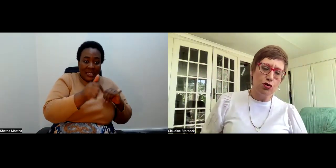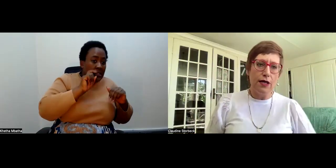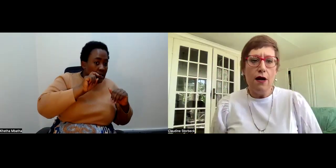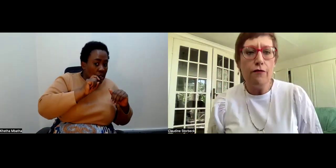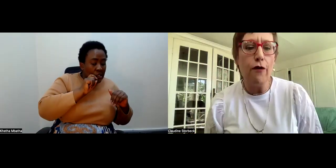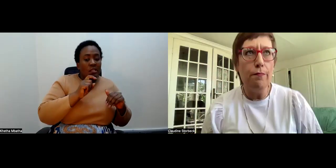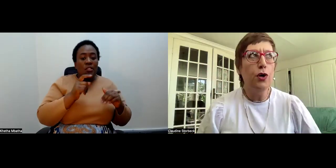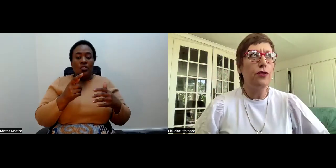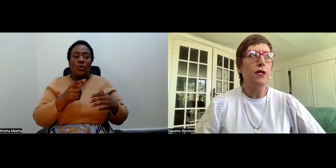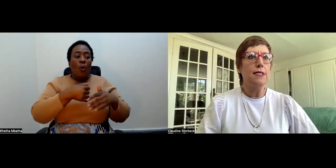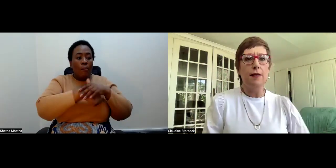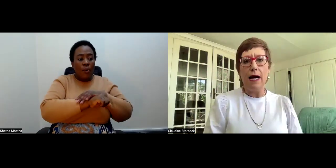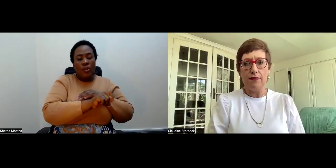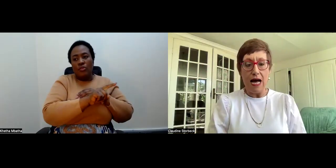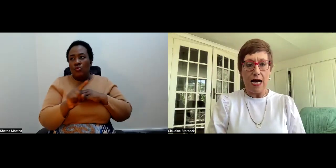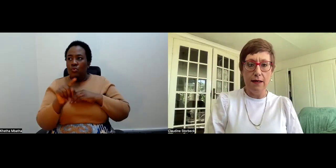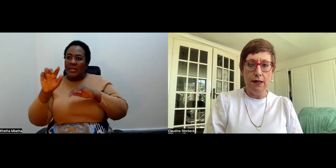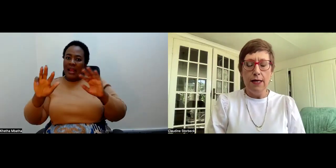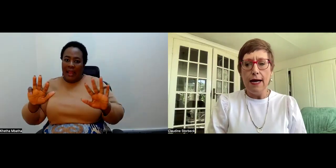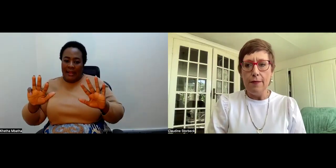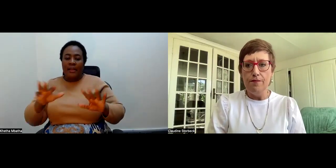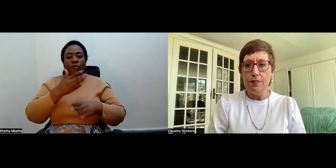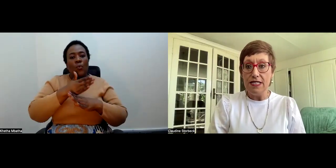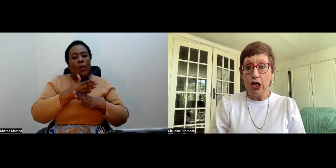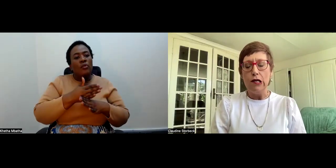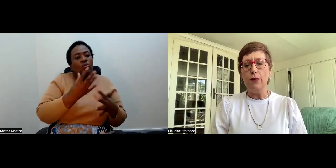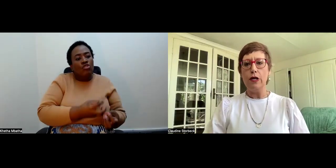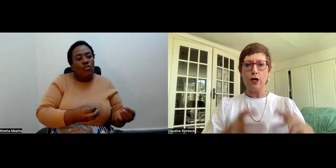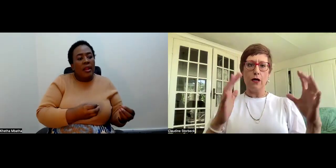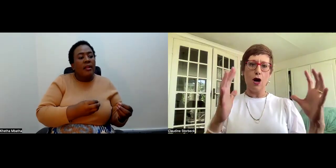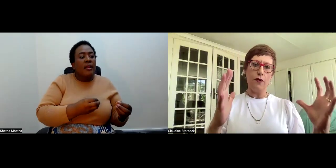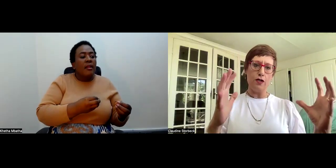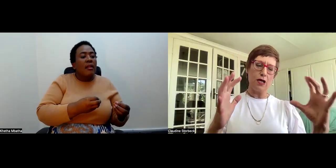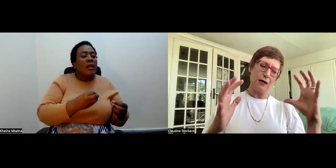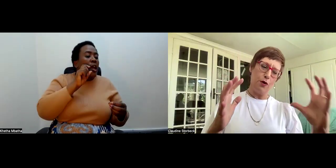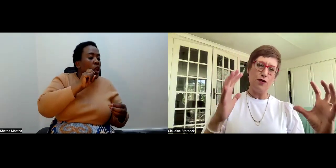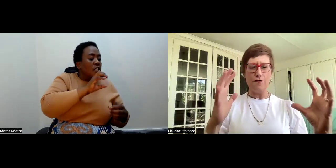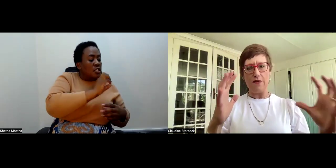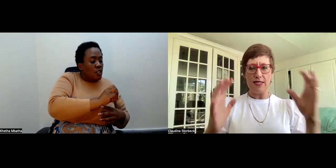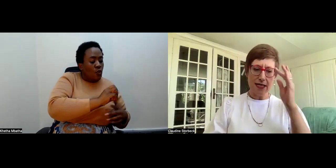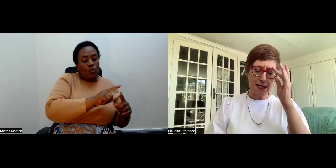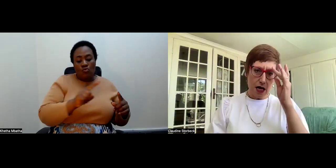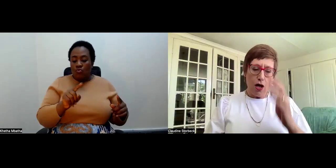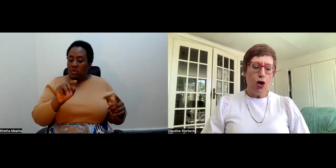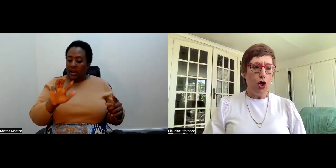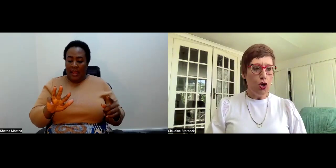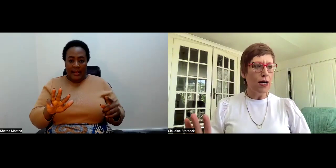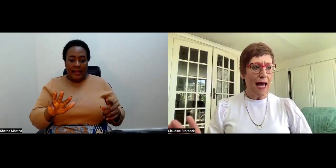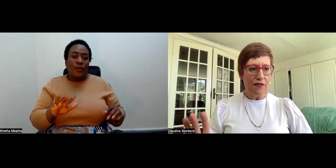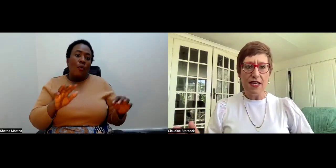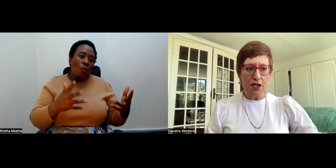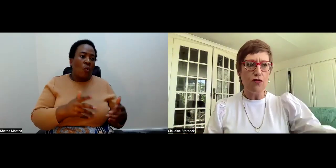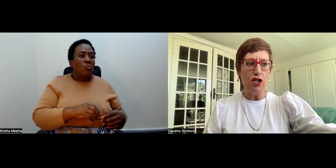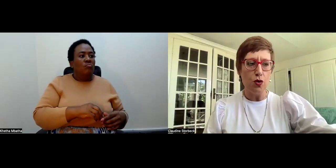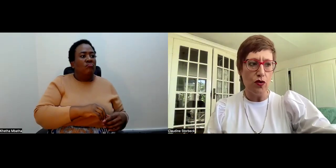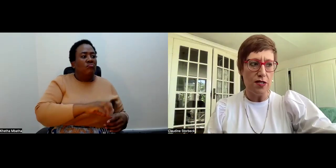with children from birth until about 9, particularly we're hoping to look at like birth to 5 and 6, you're going to